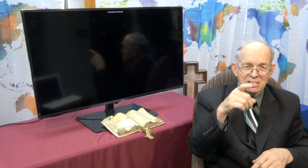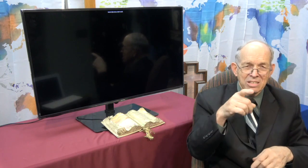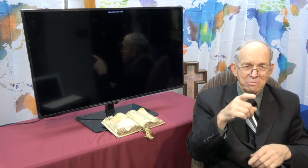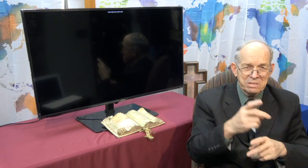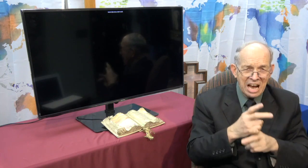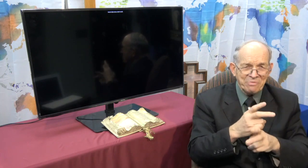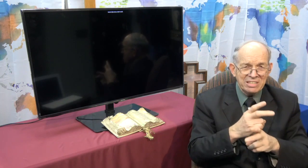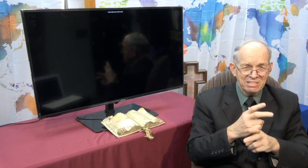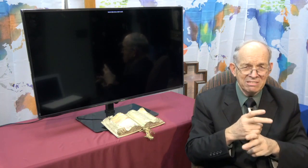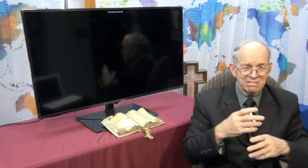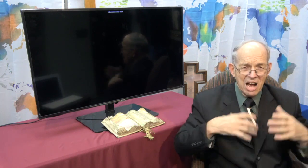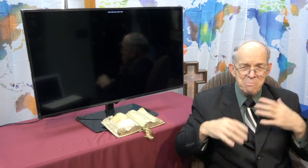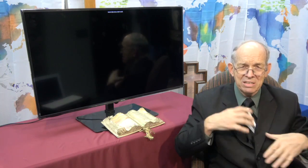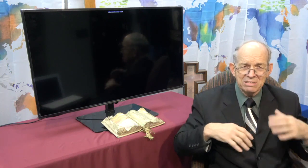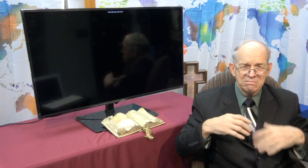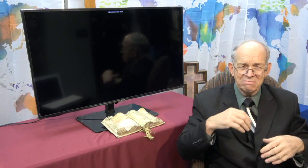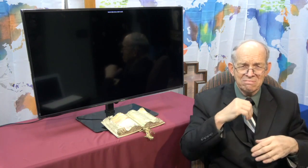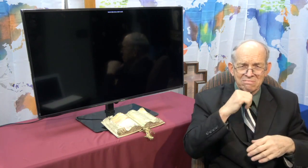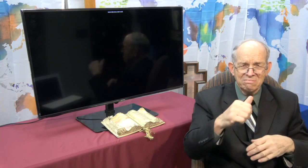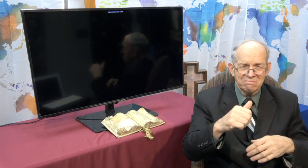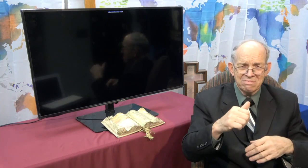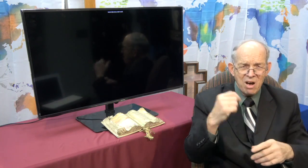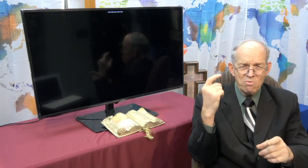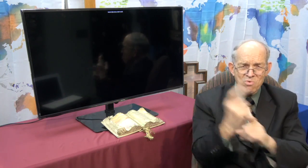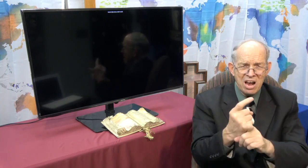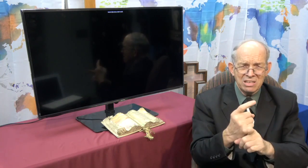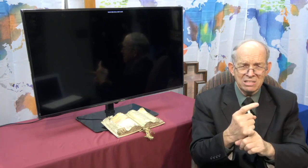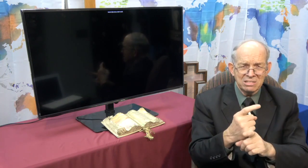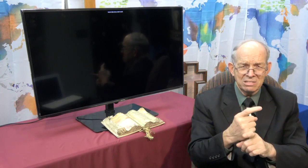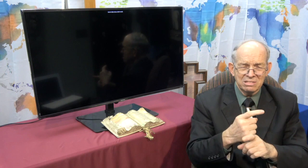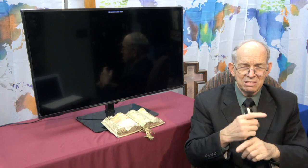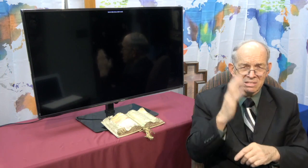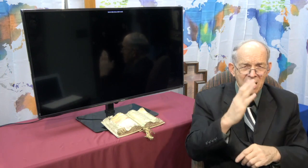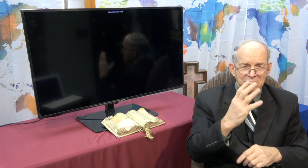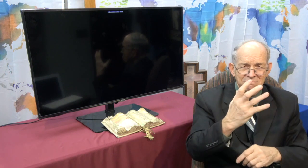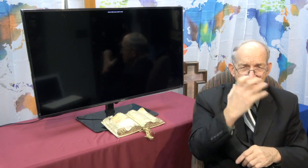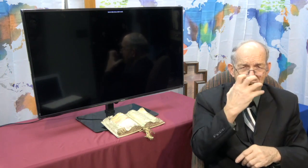you forget the common. Not right. God mad.